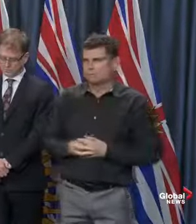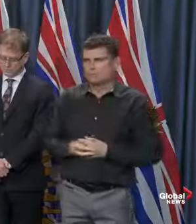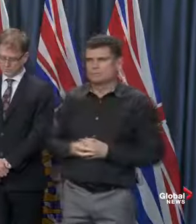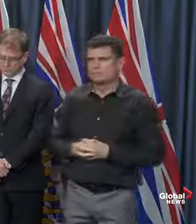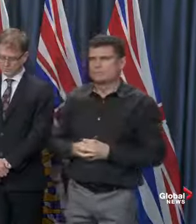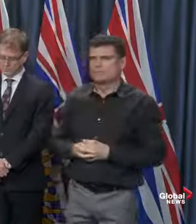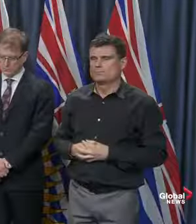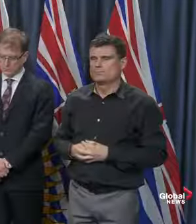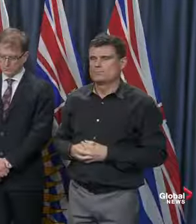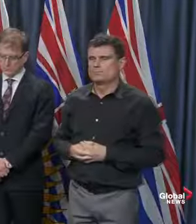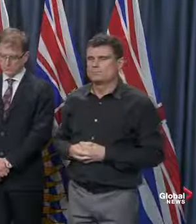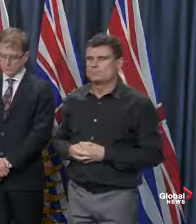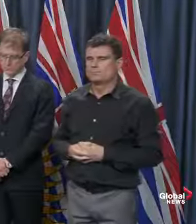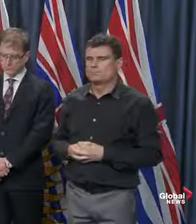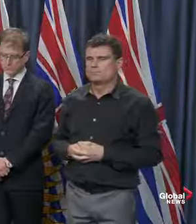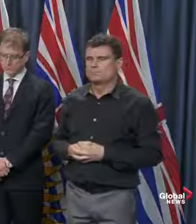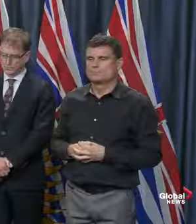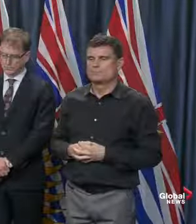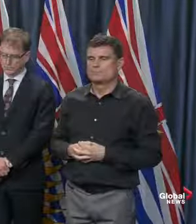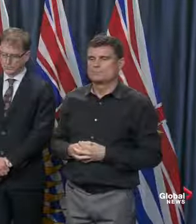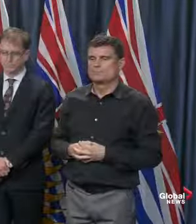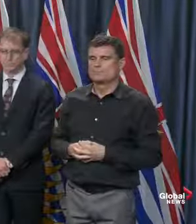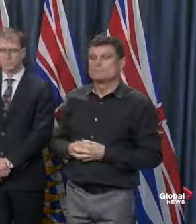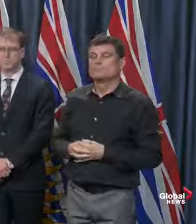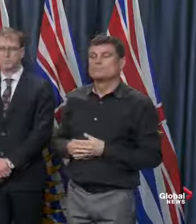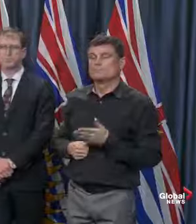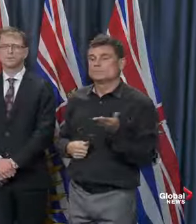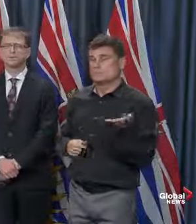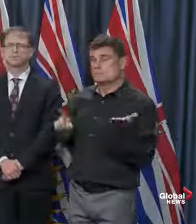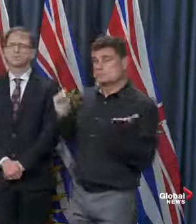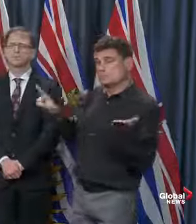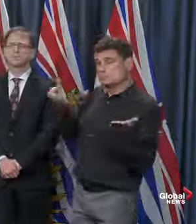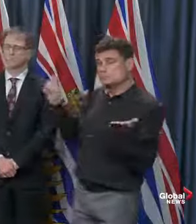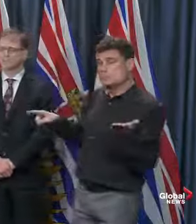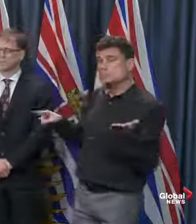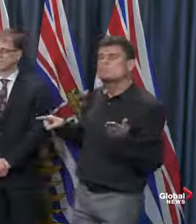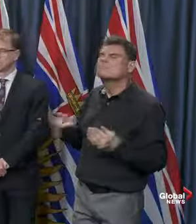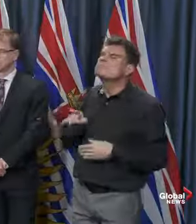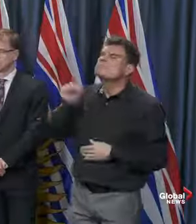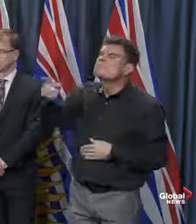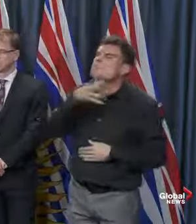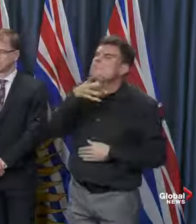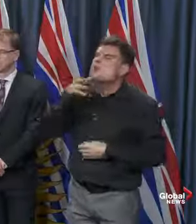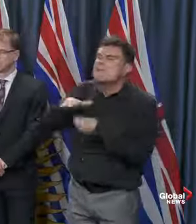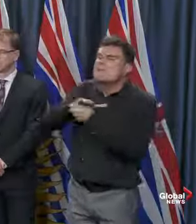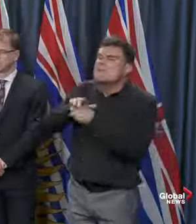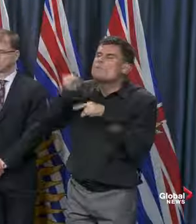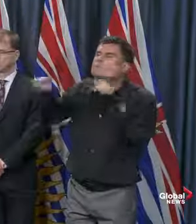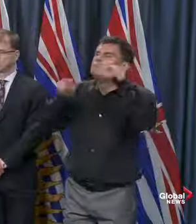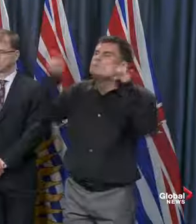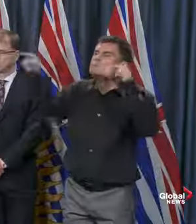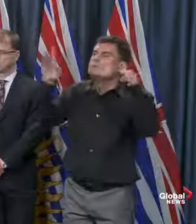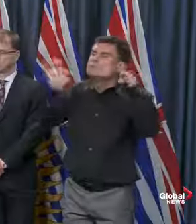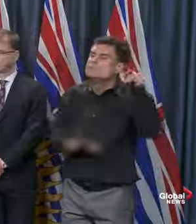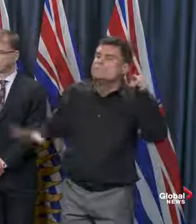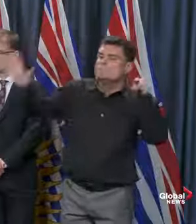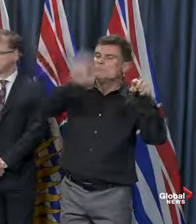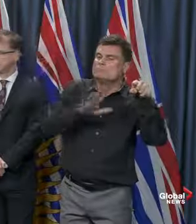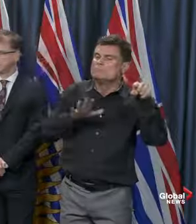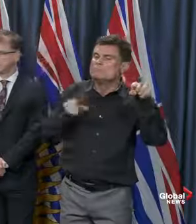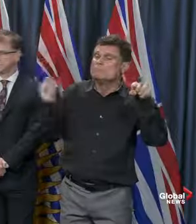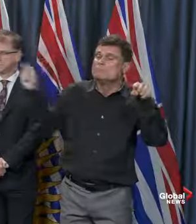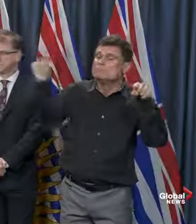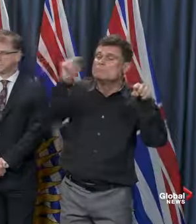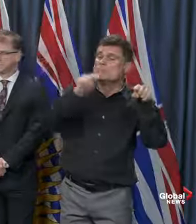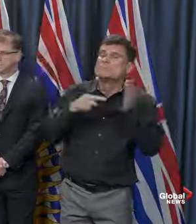I'm calling about rural areas. First of all, I wonder what the numbers are for the Interior Health Authority, and is there a